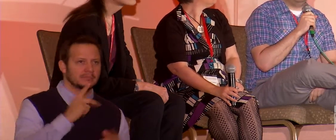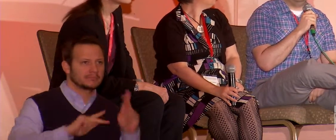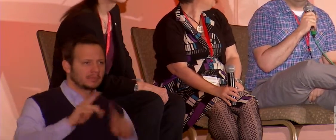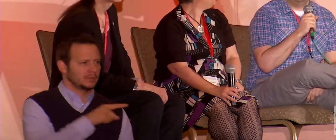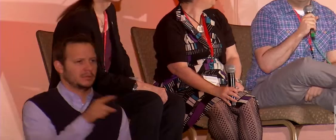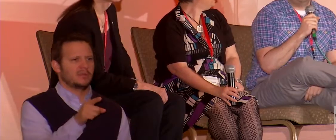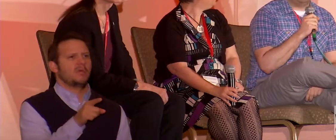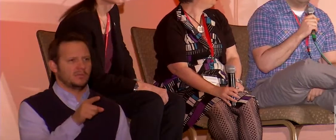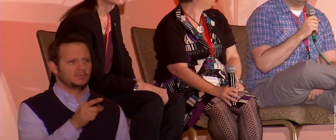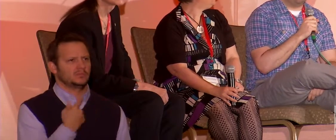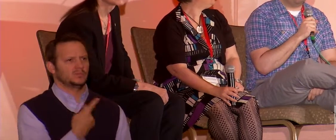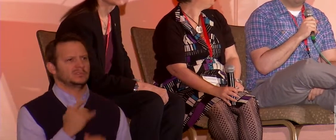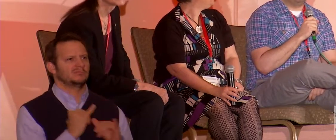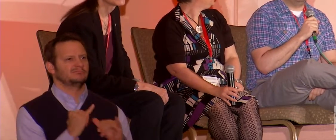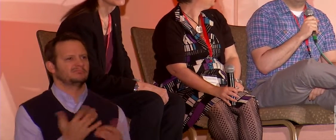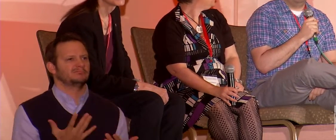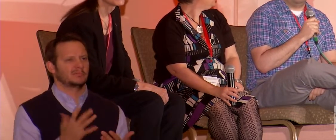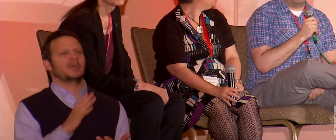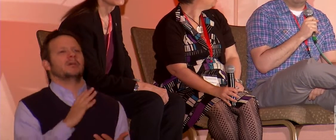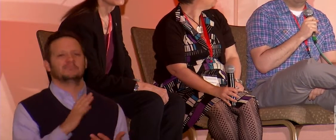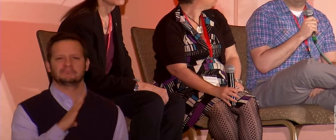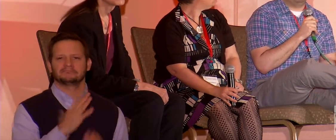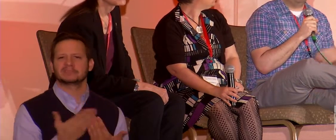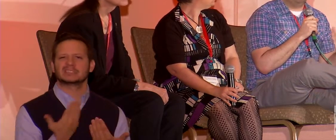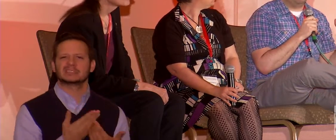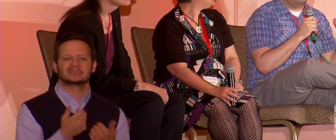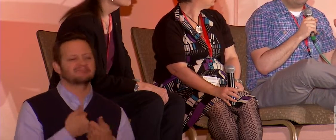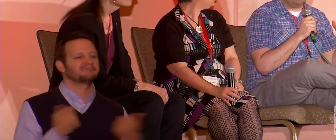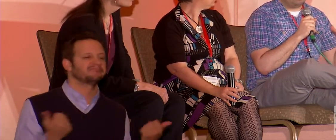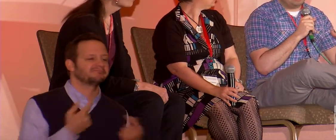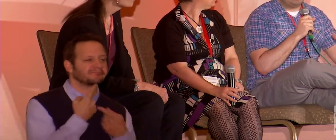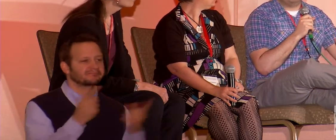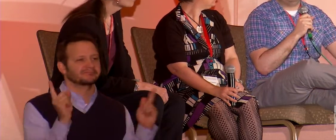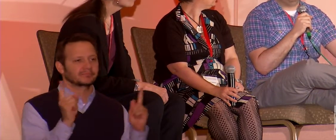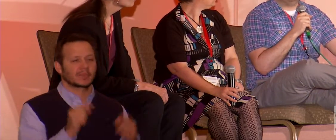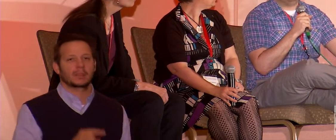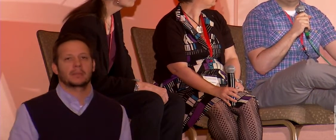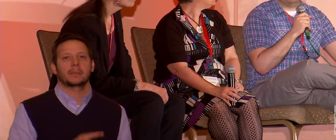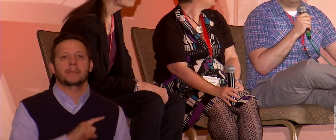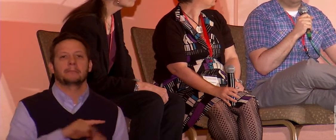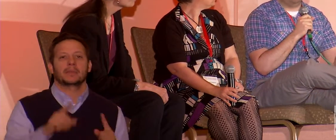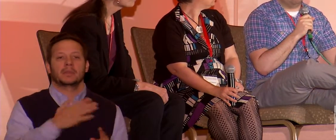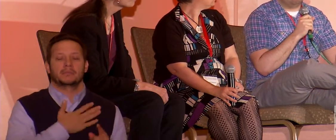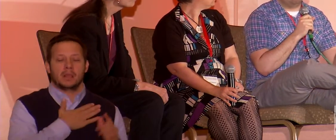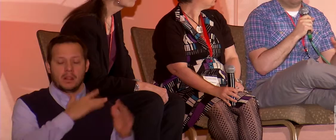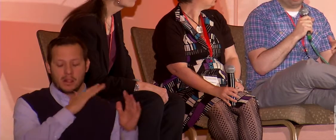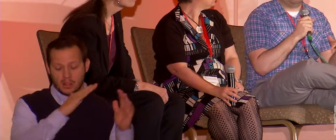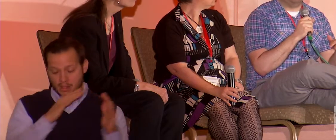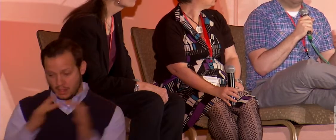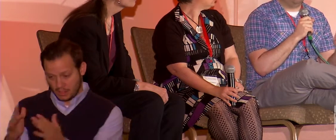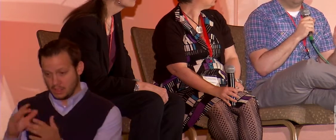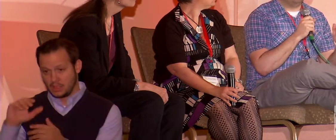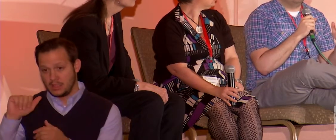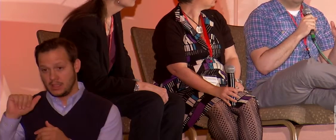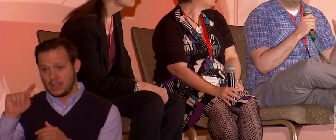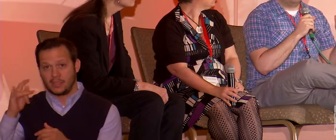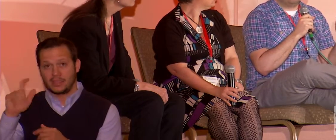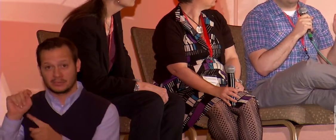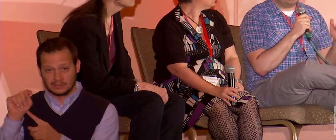breezy, no problem. But my decline, if you will, into atheism was much more gradual,